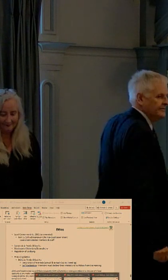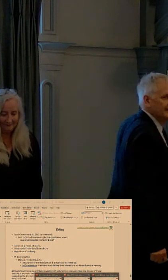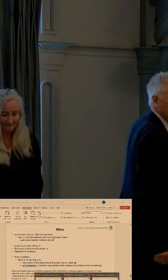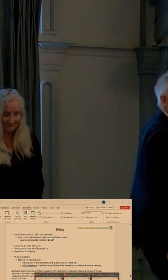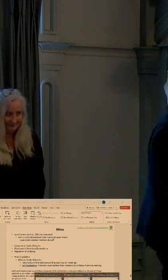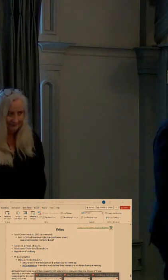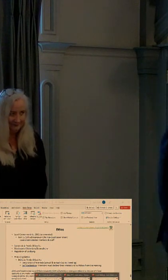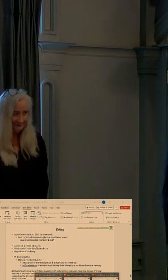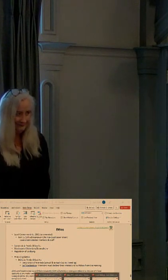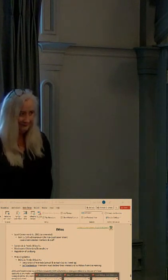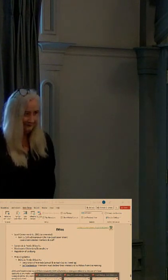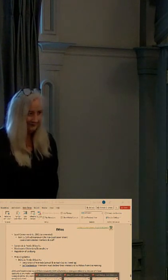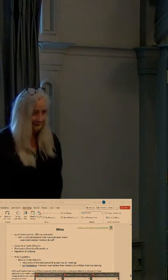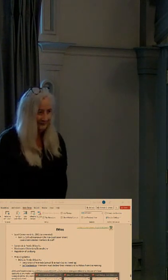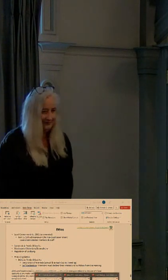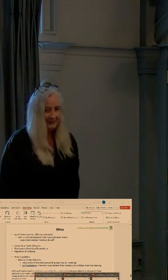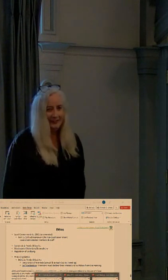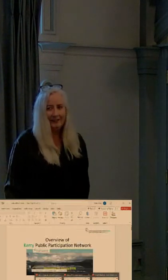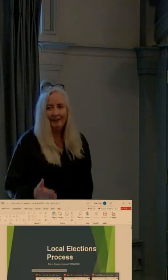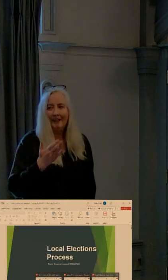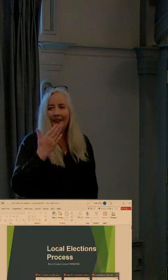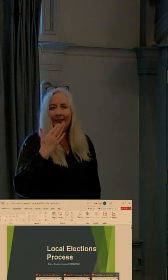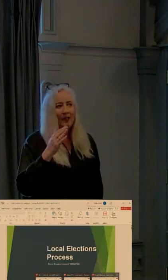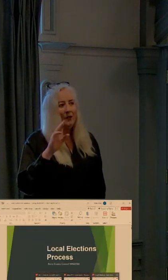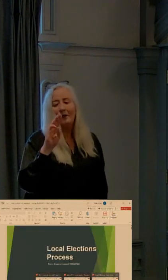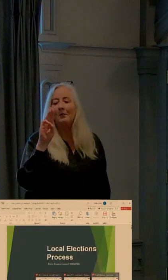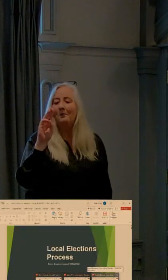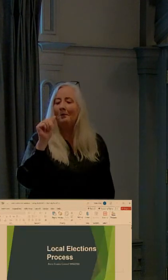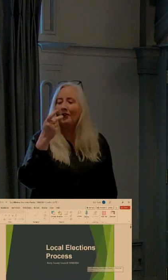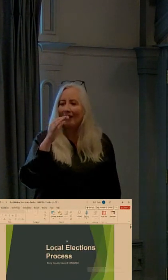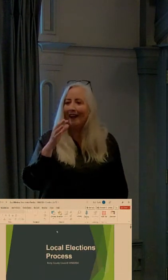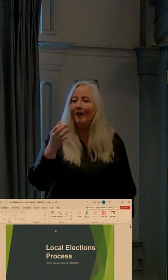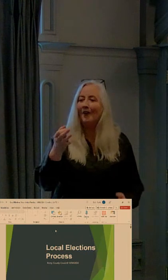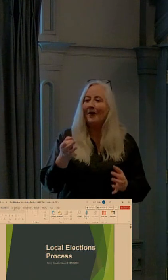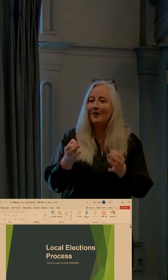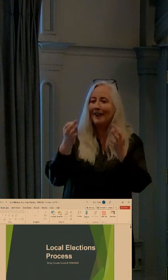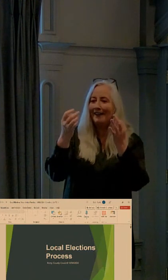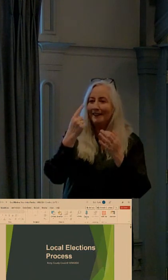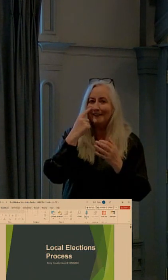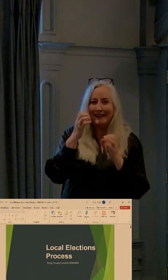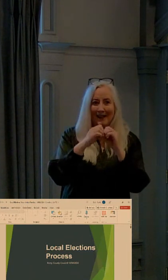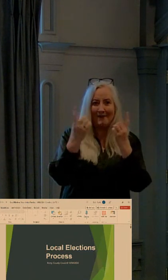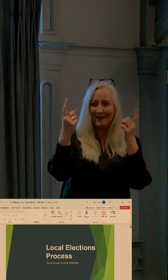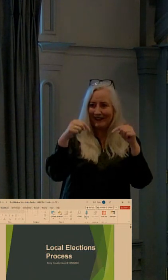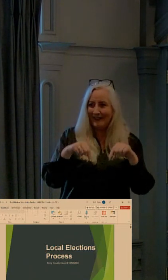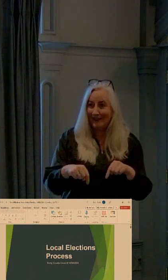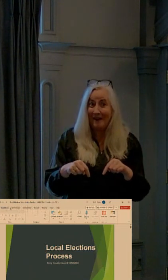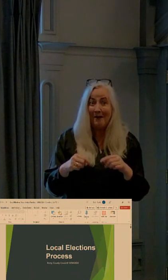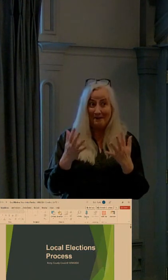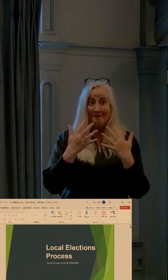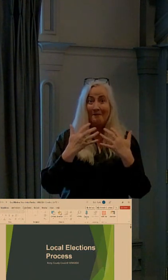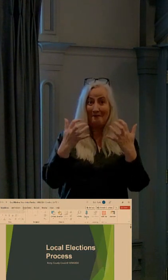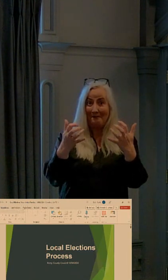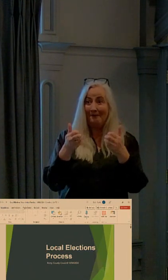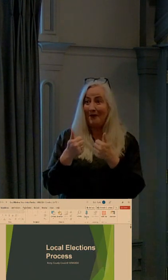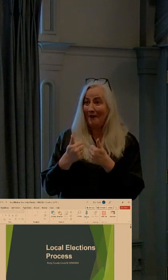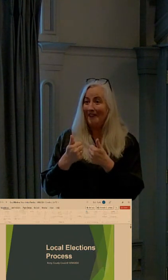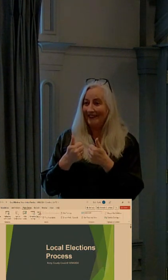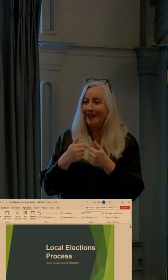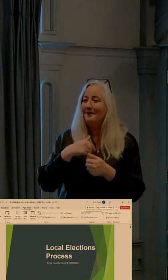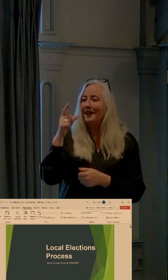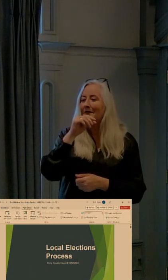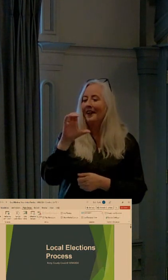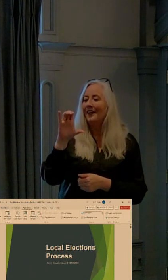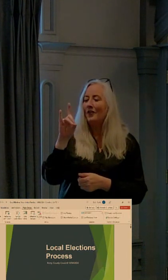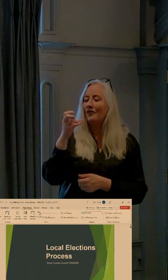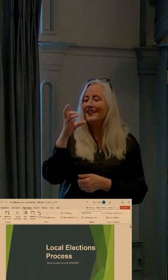Thank you, Padraig. Welcome to everyone. It's great to see such a big crowd here. My name is